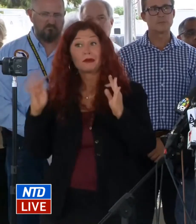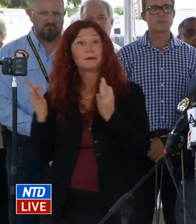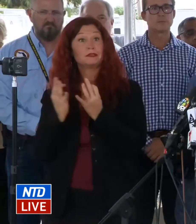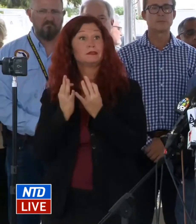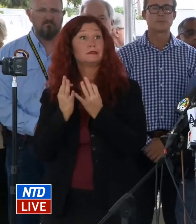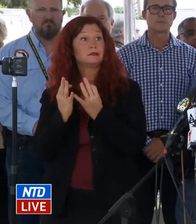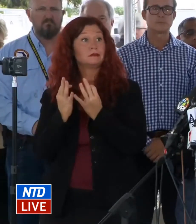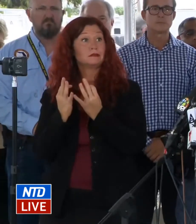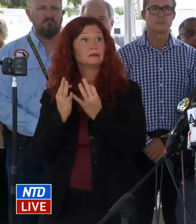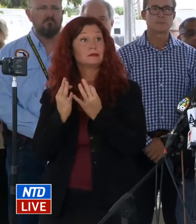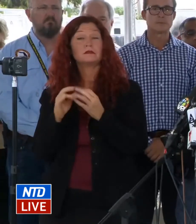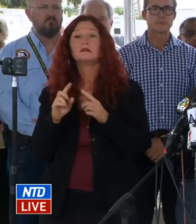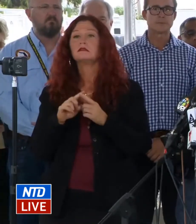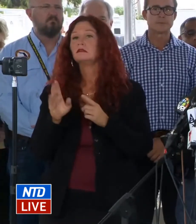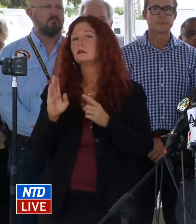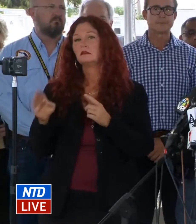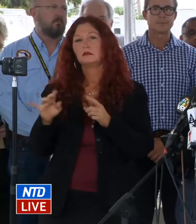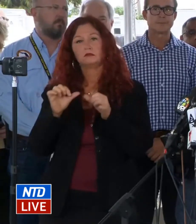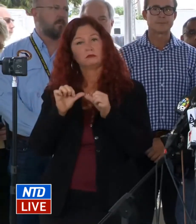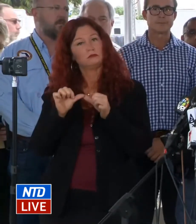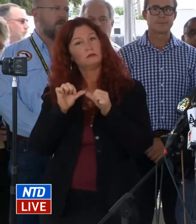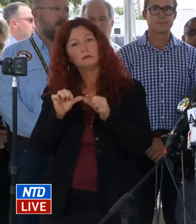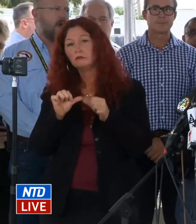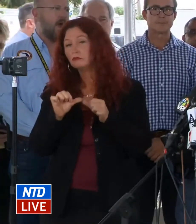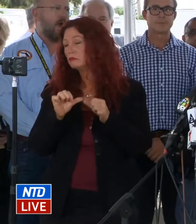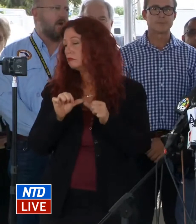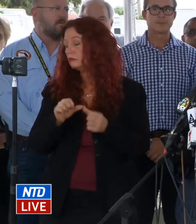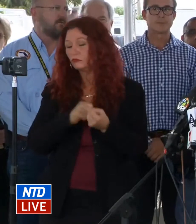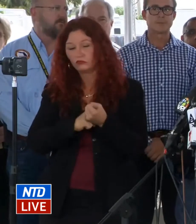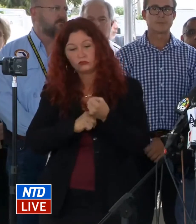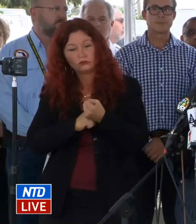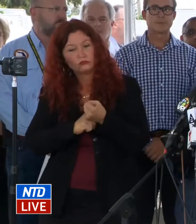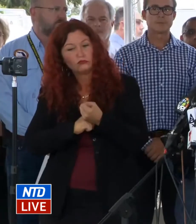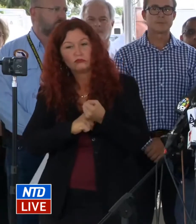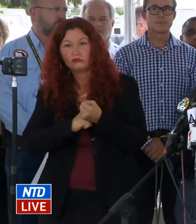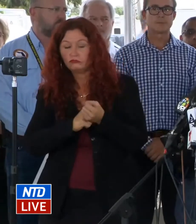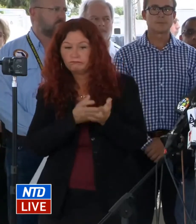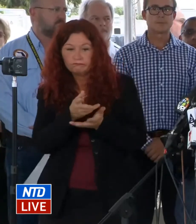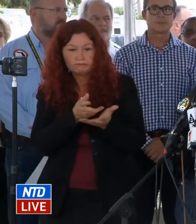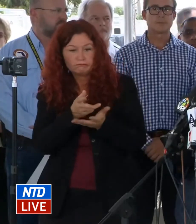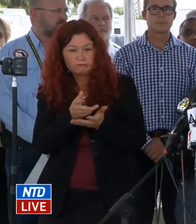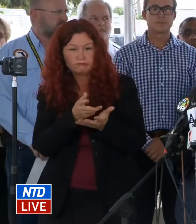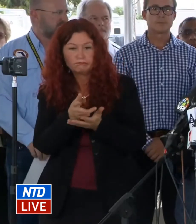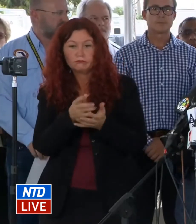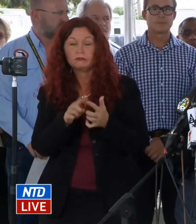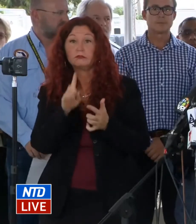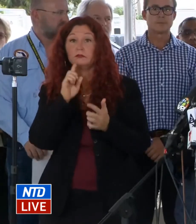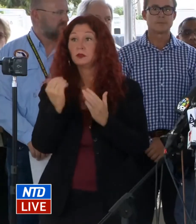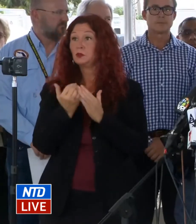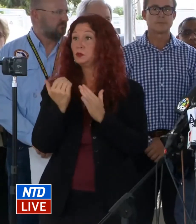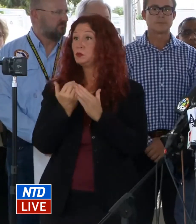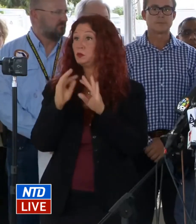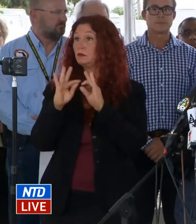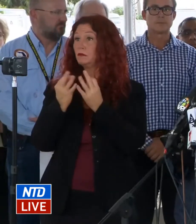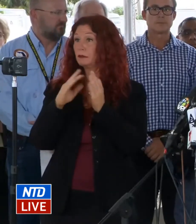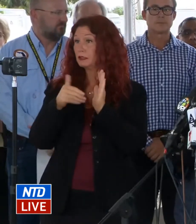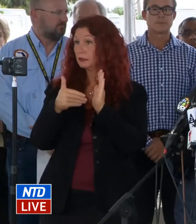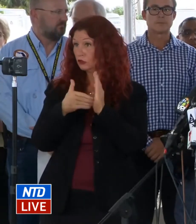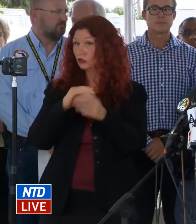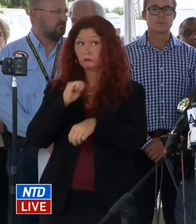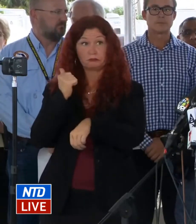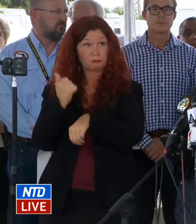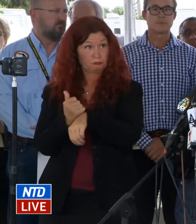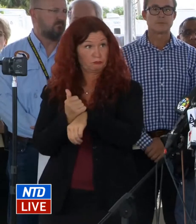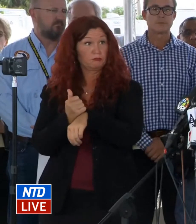continuing to do all that we can to support them in any way that they need. So our new expanded Family Assistance Center